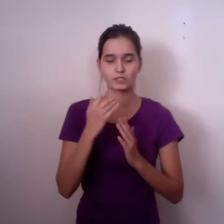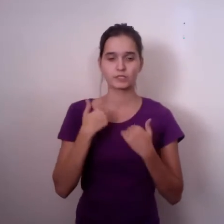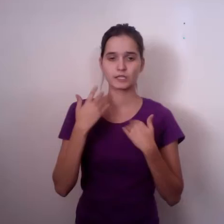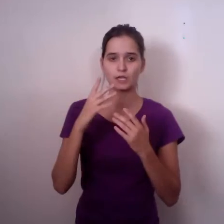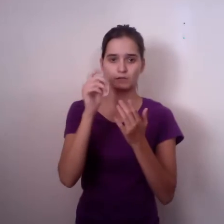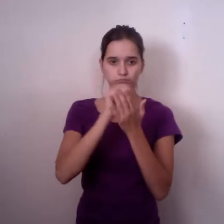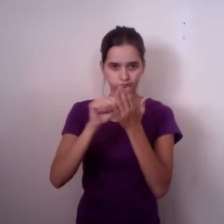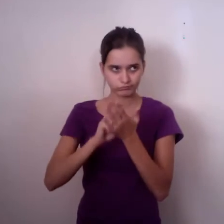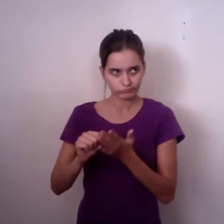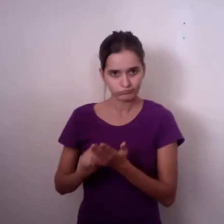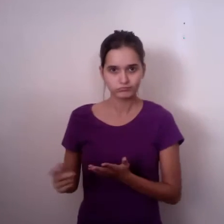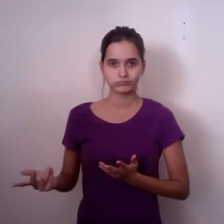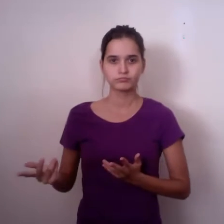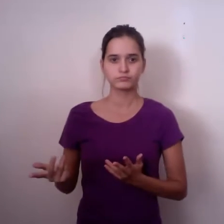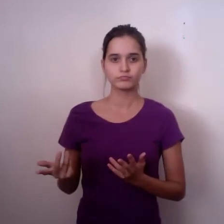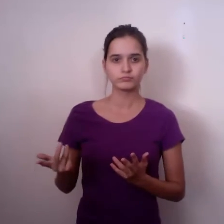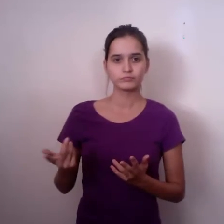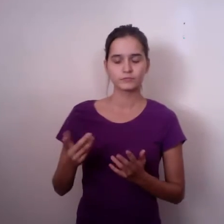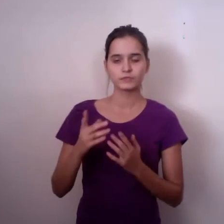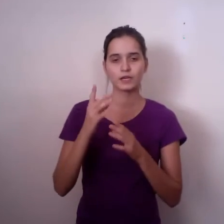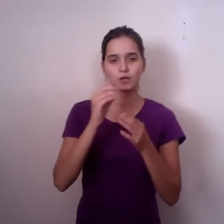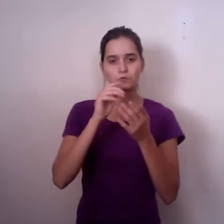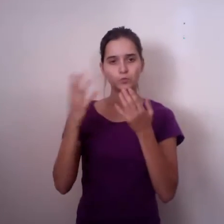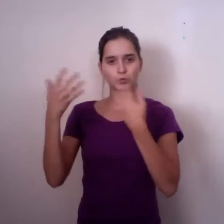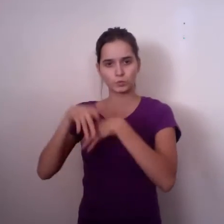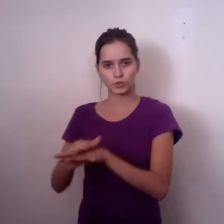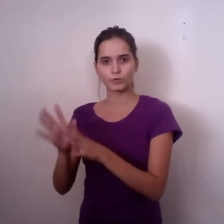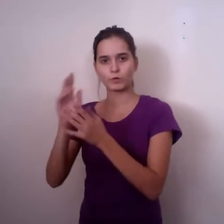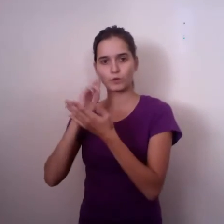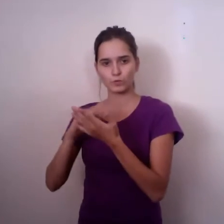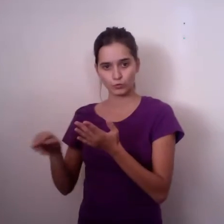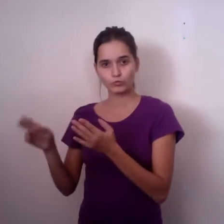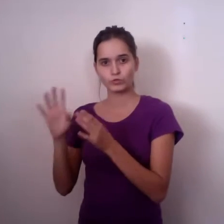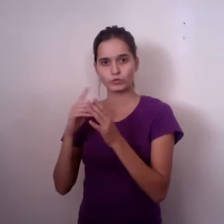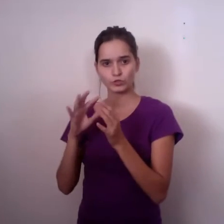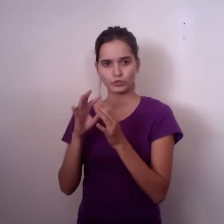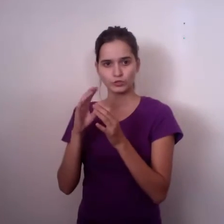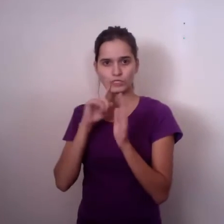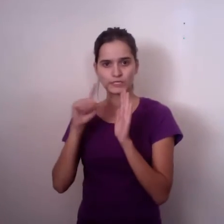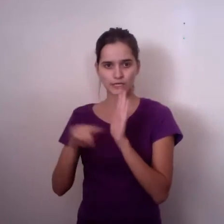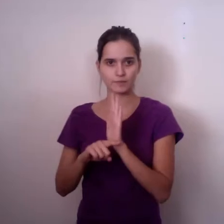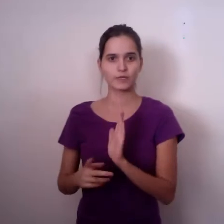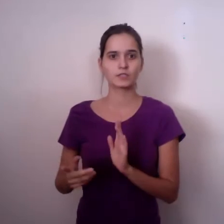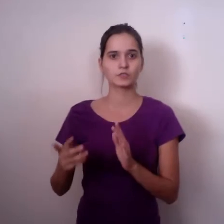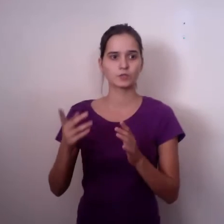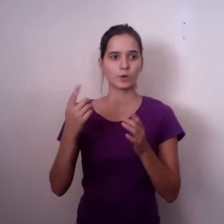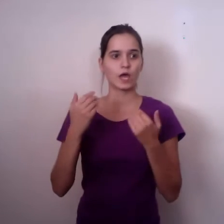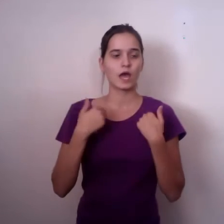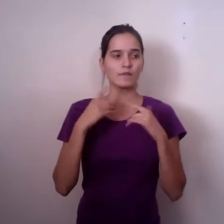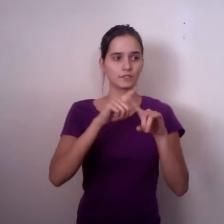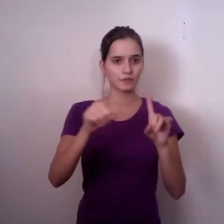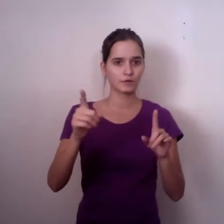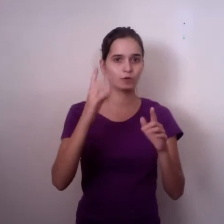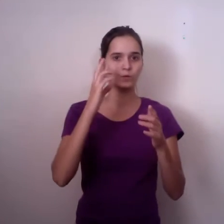3-week period after his lecture, we did all kinds of different research, reading and writing assignments, which then culminated